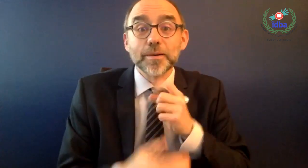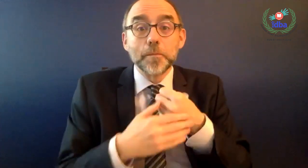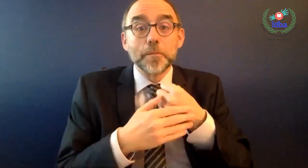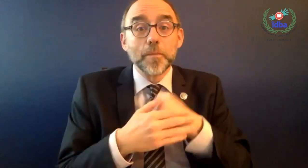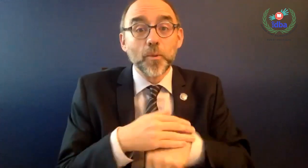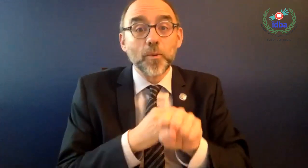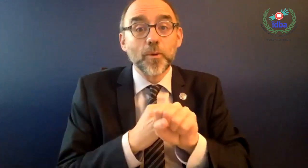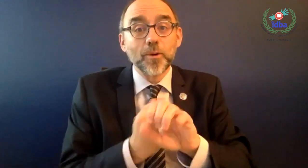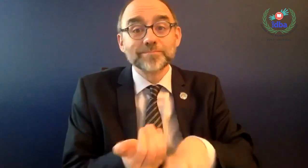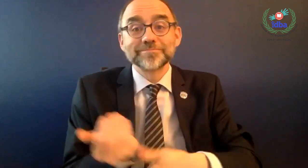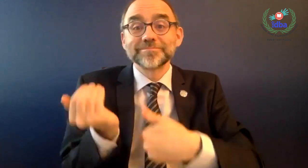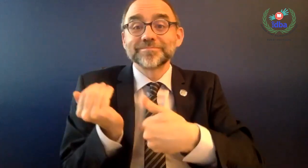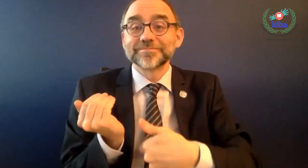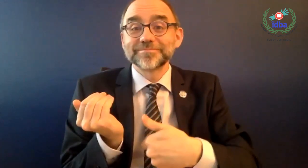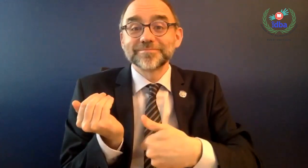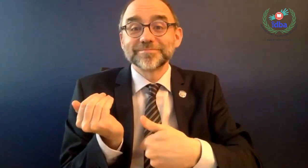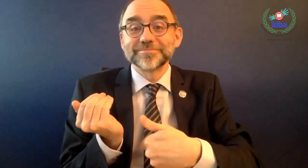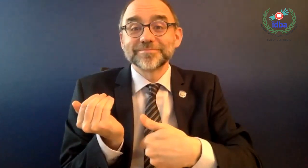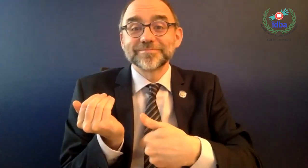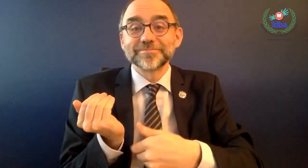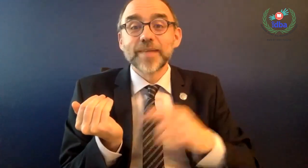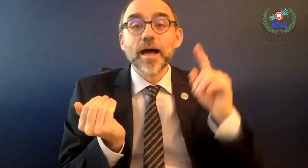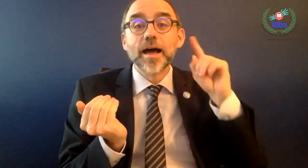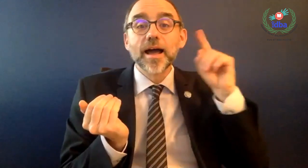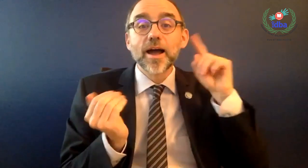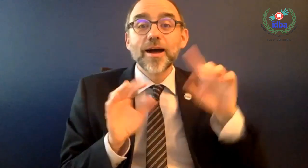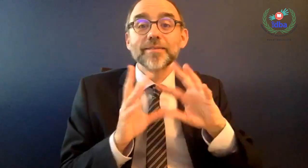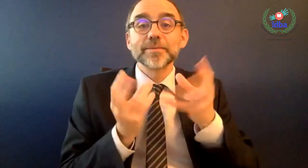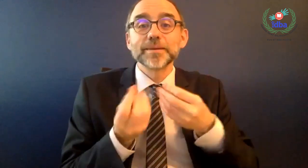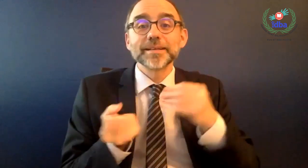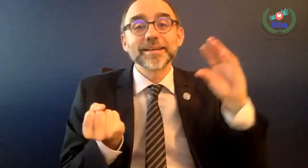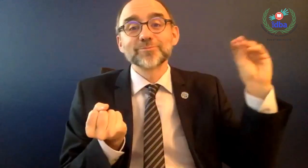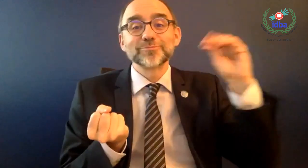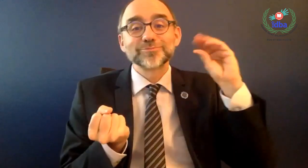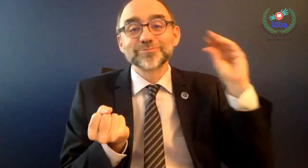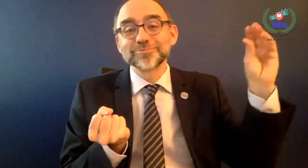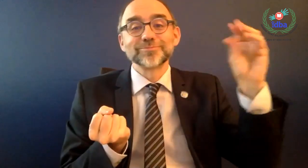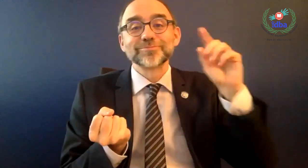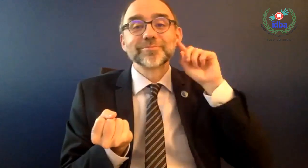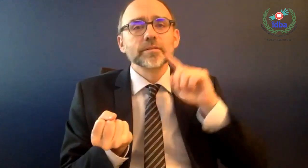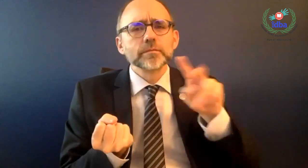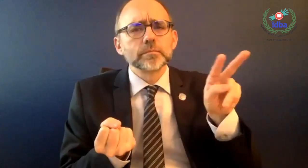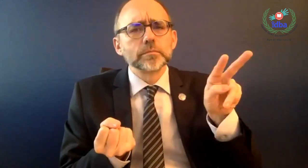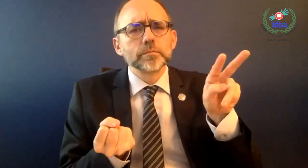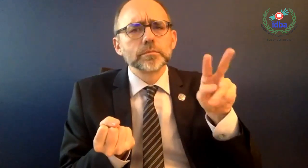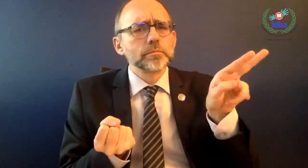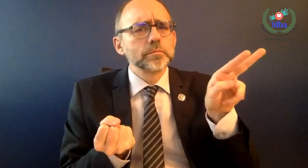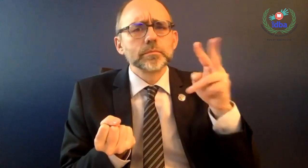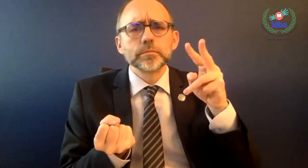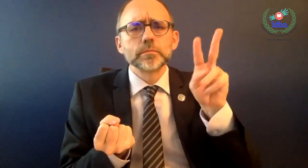but when it comes to a deaf child, when a deaf child is born in a family, The hearing community, again, the hearing family talks in the